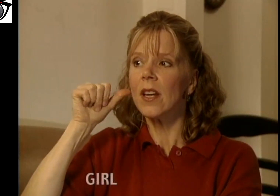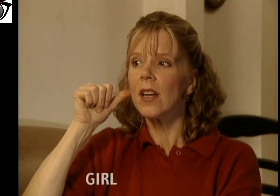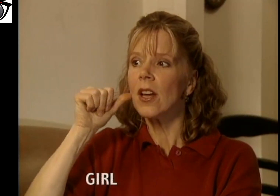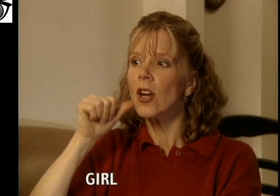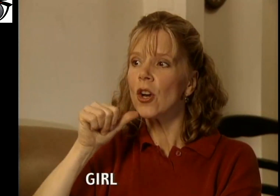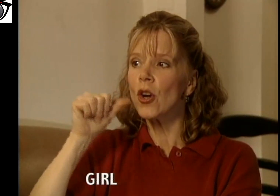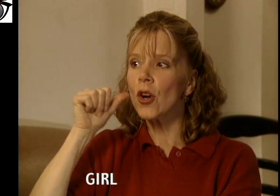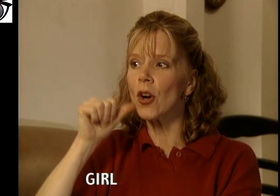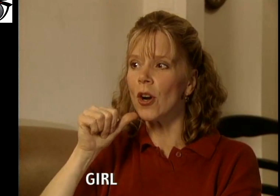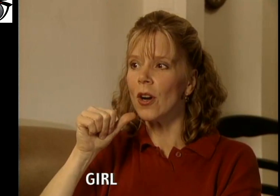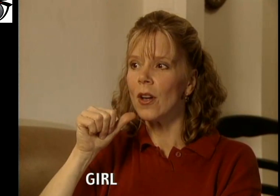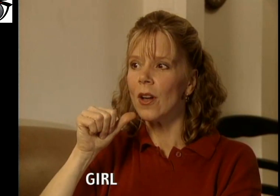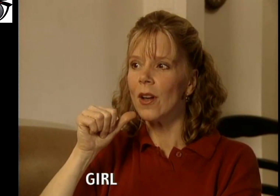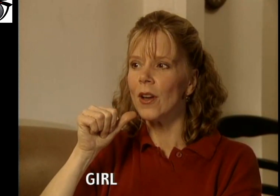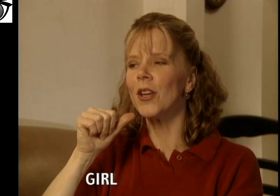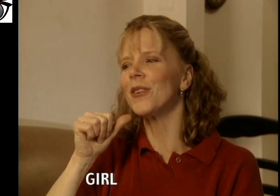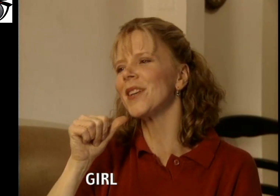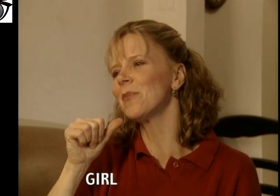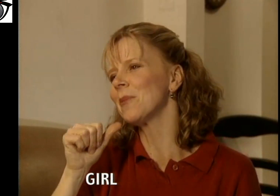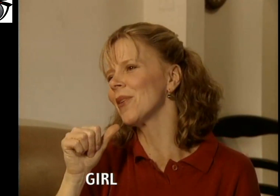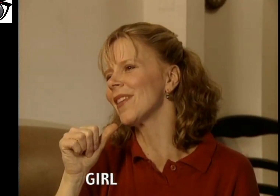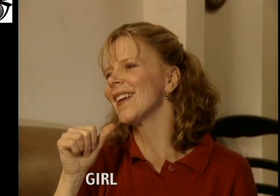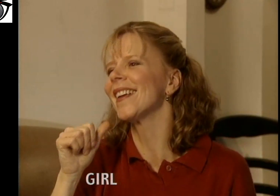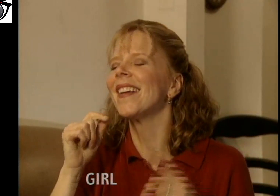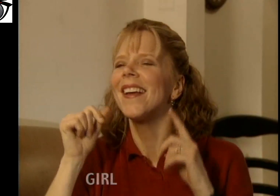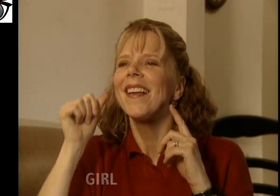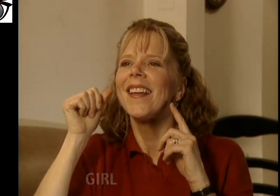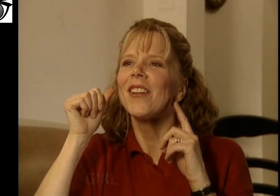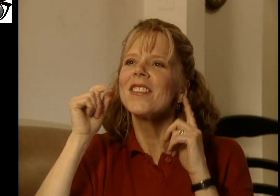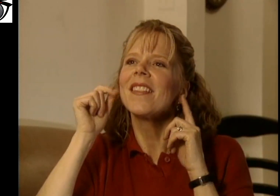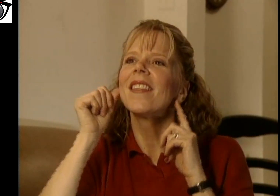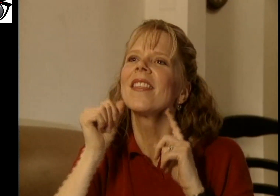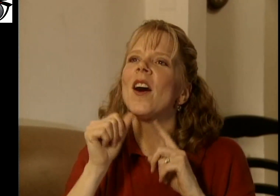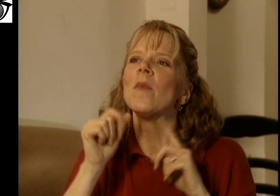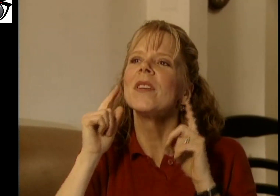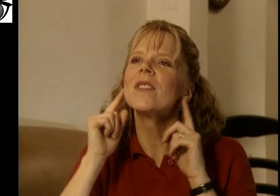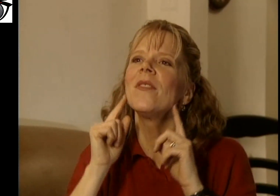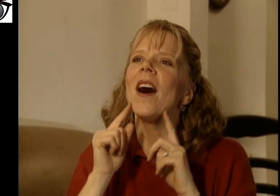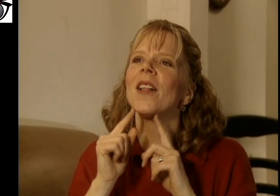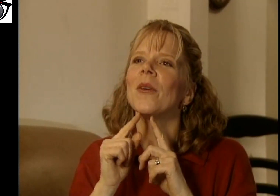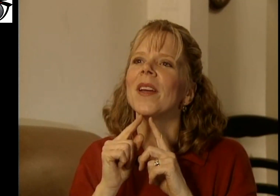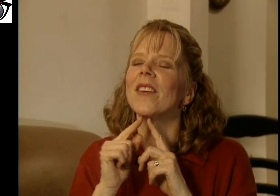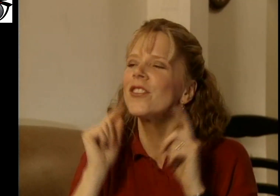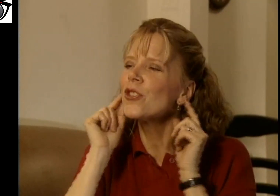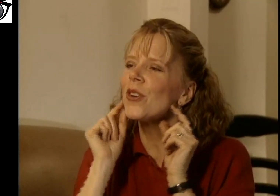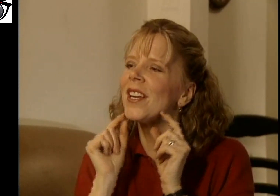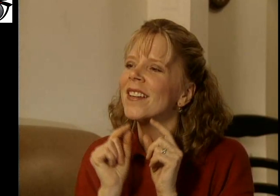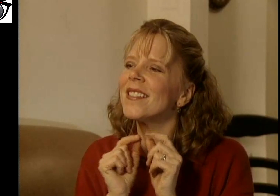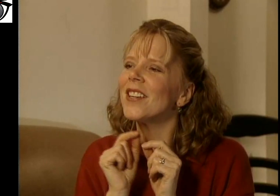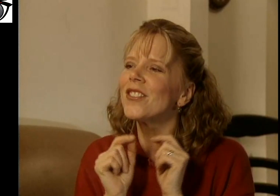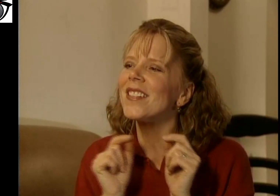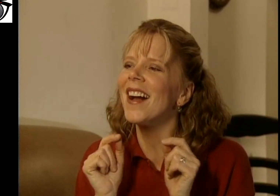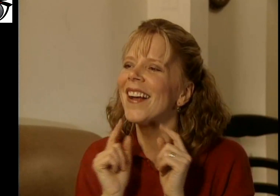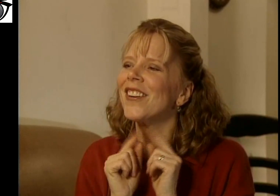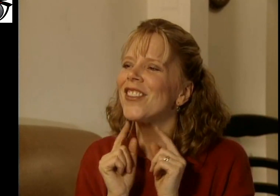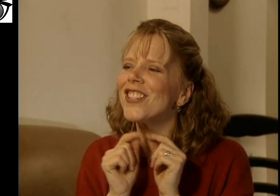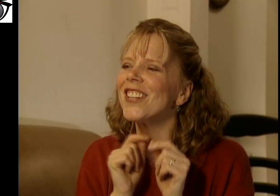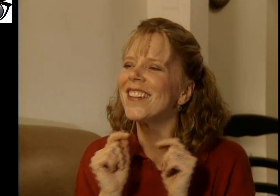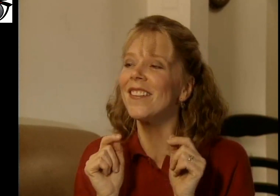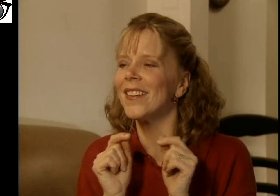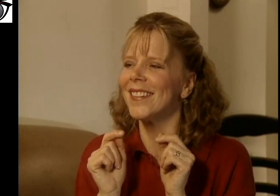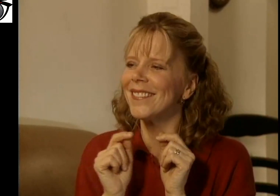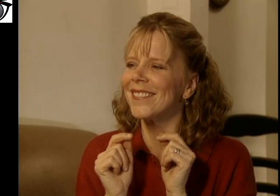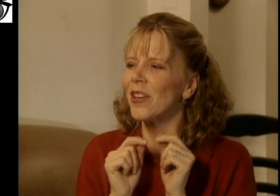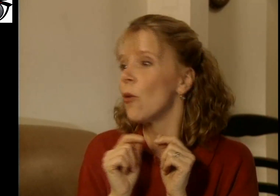by the chin. Girl. Some people think it looks like the thumb is following the strings that used to tie under